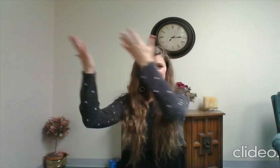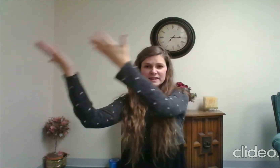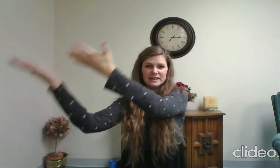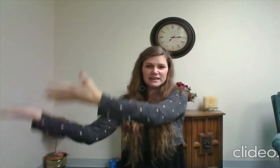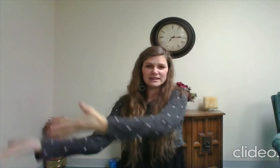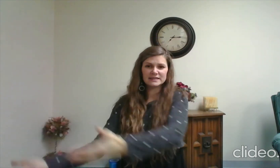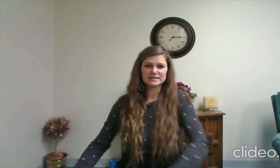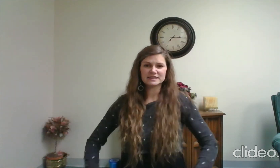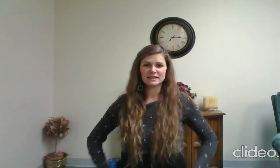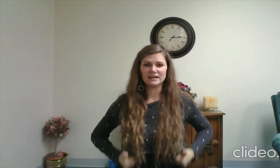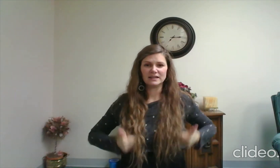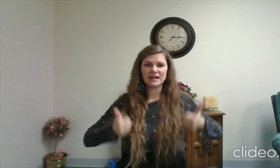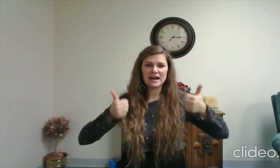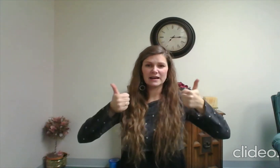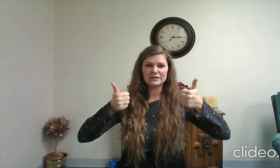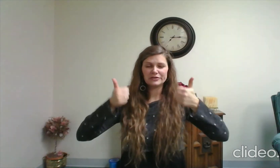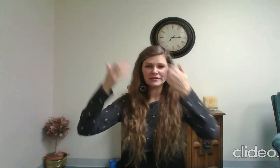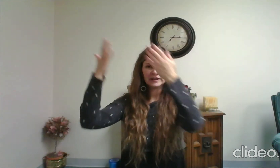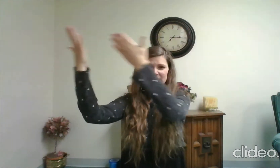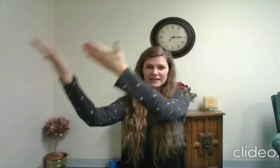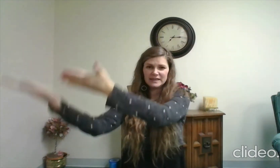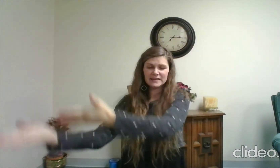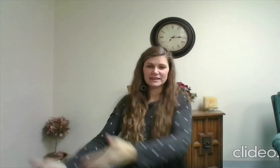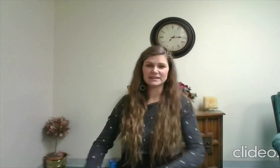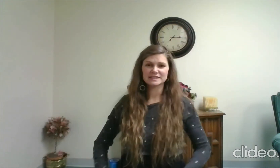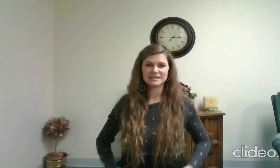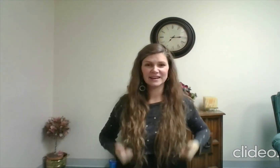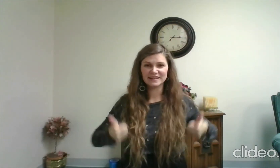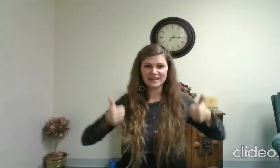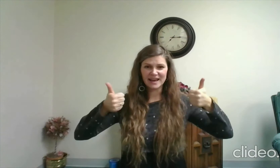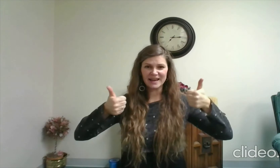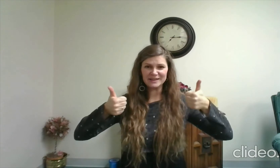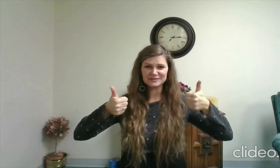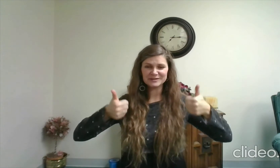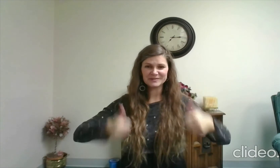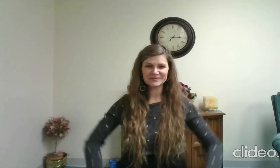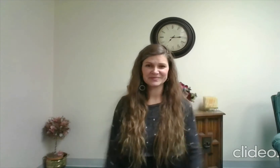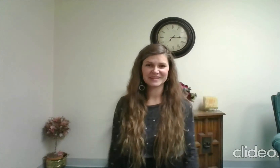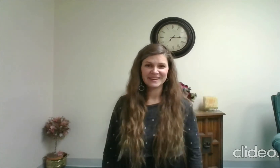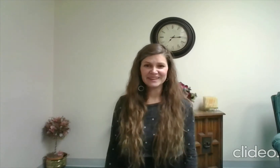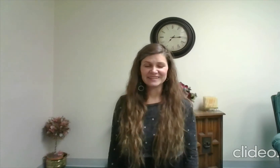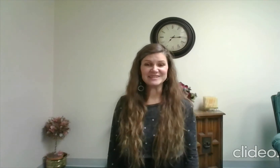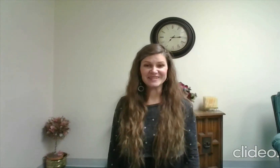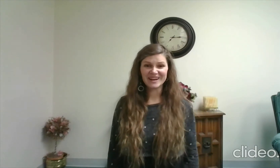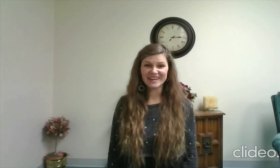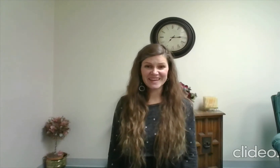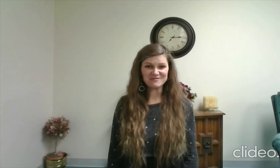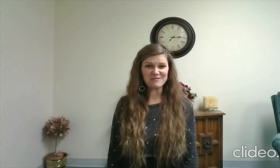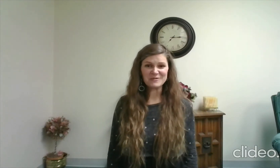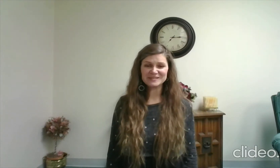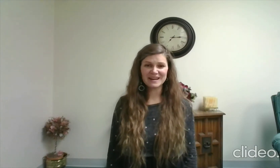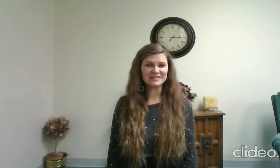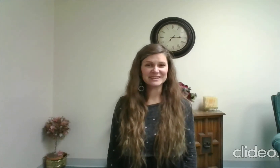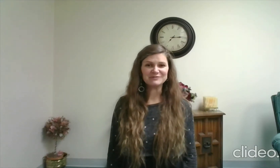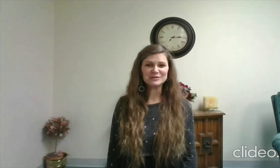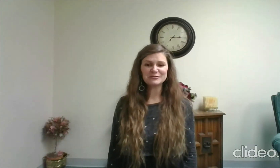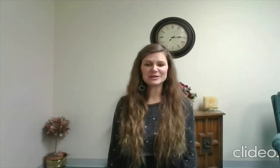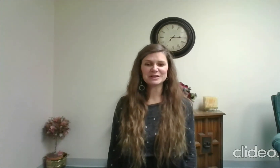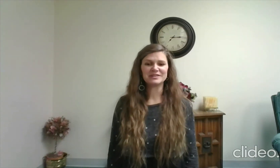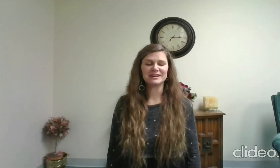He is alive. He is alive. Let's do that again, one more time. Let's get really familiar with it.